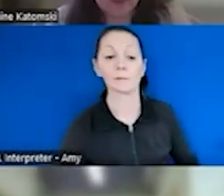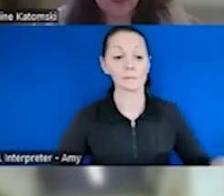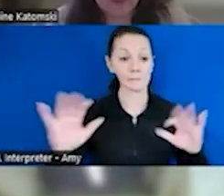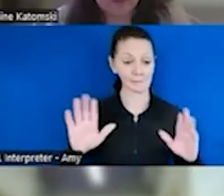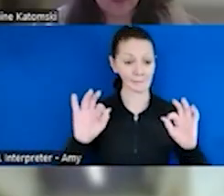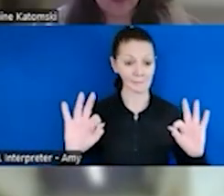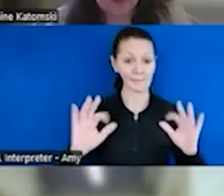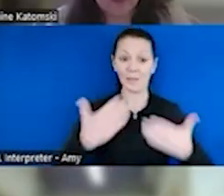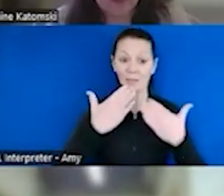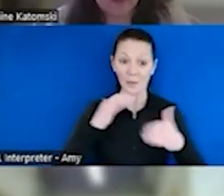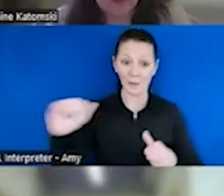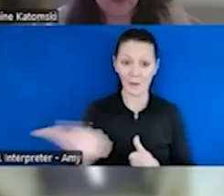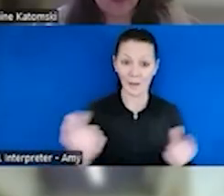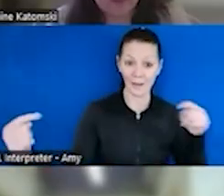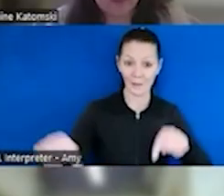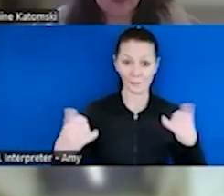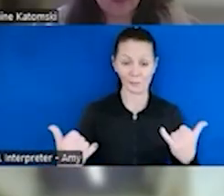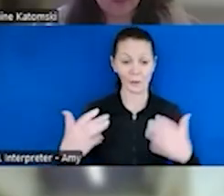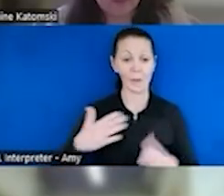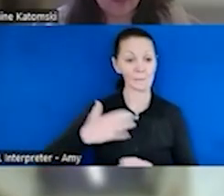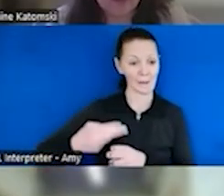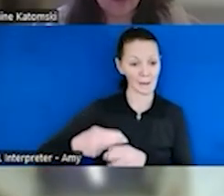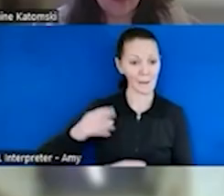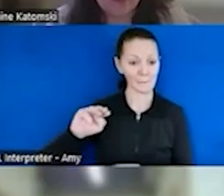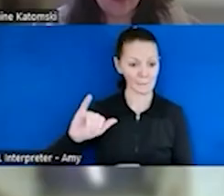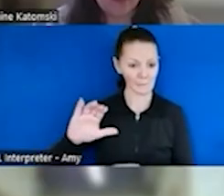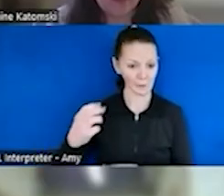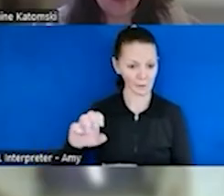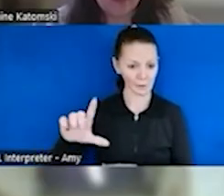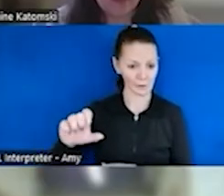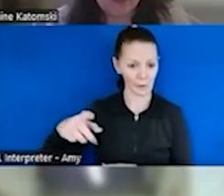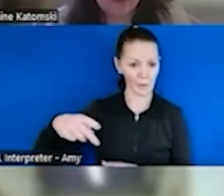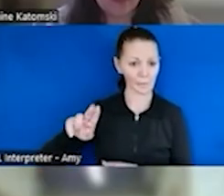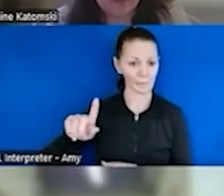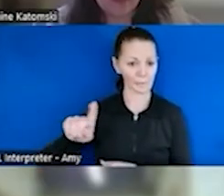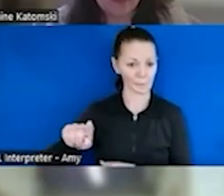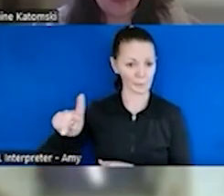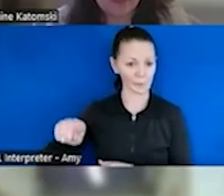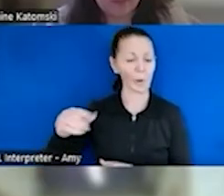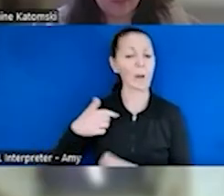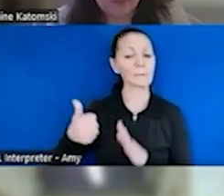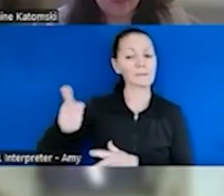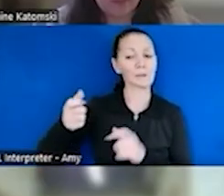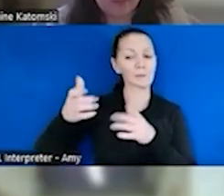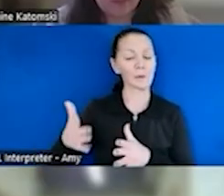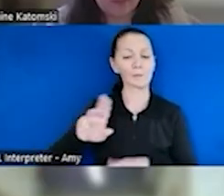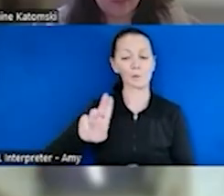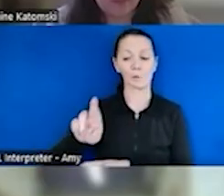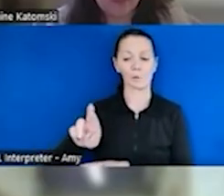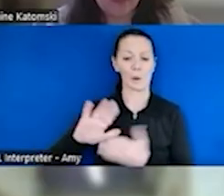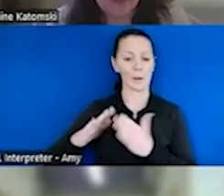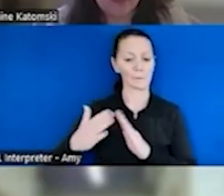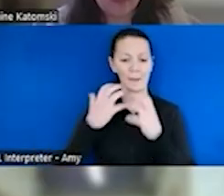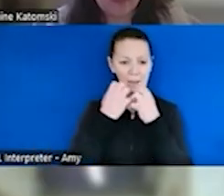Thank you all for being here today. My name is Michelle Puzzo, the Executive Director of Your Community Cares. And here we